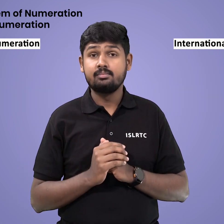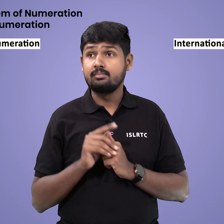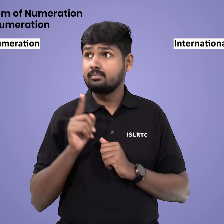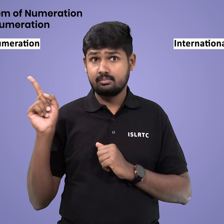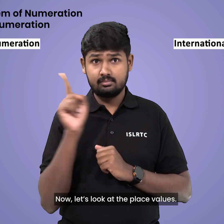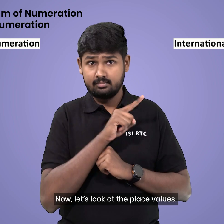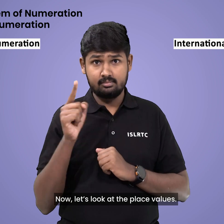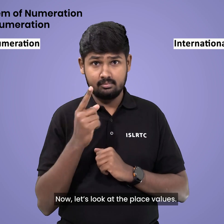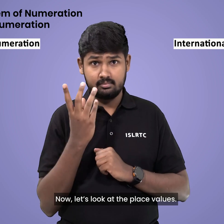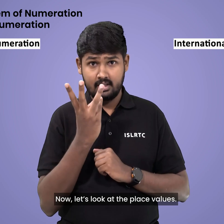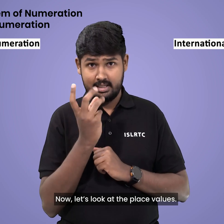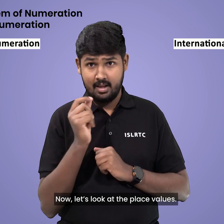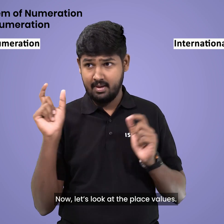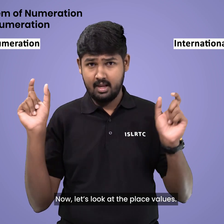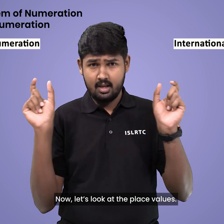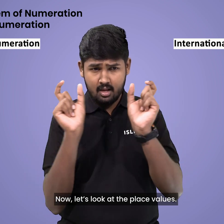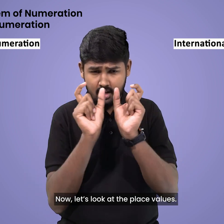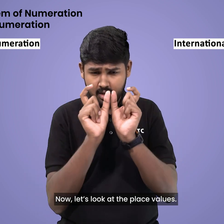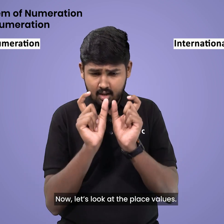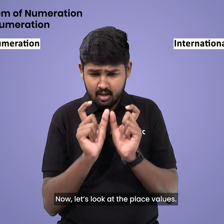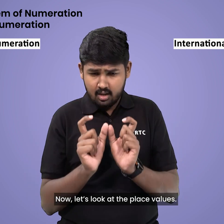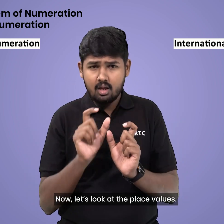Now, let's look at the place values.